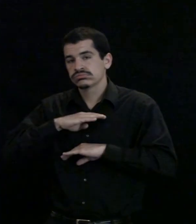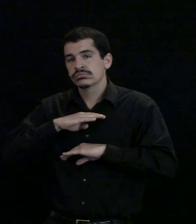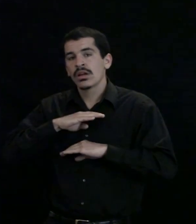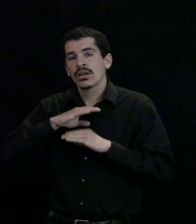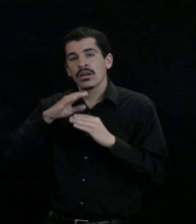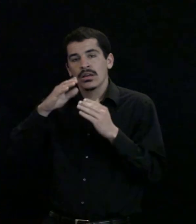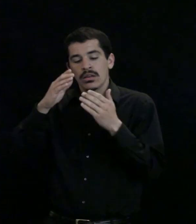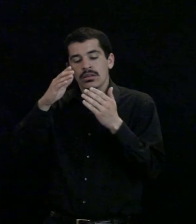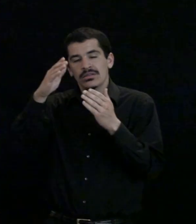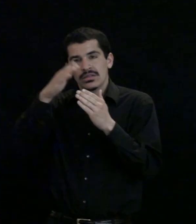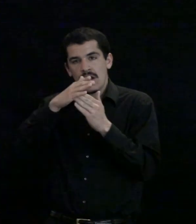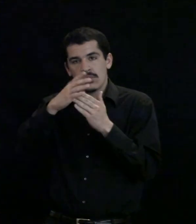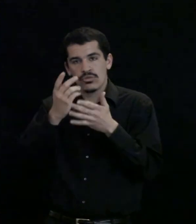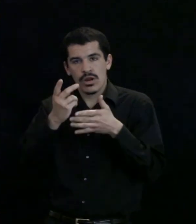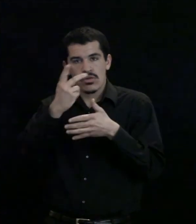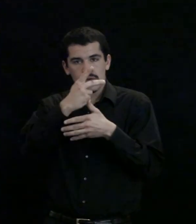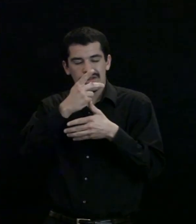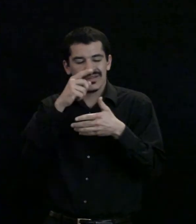cultural and recreational,